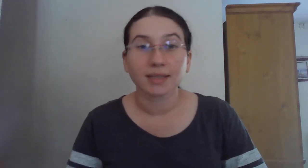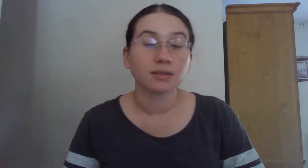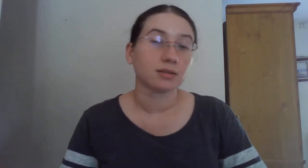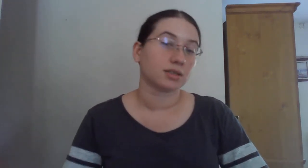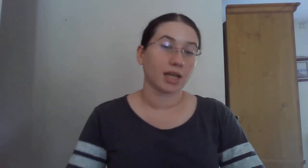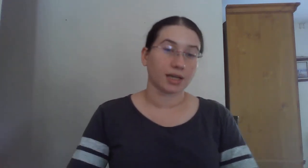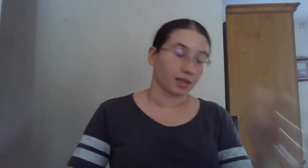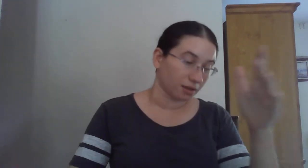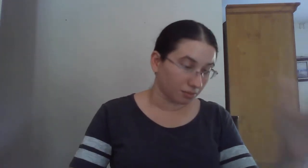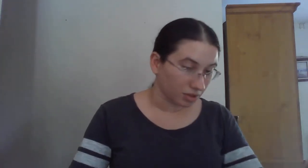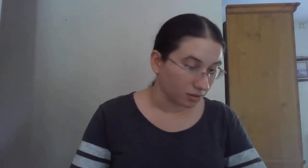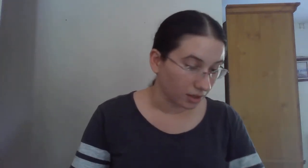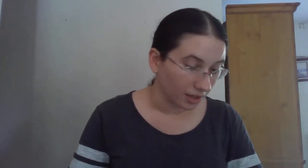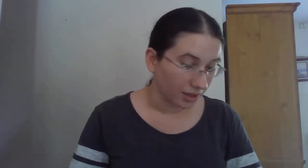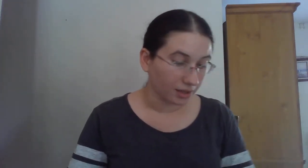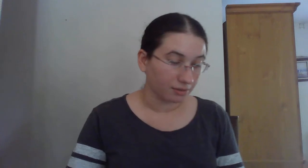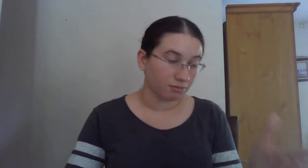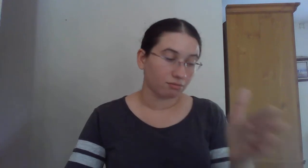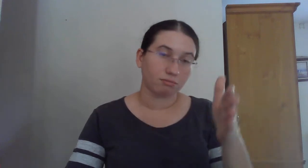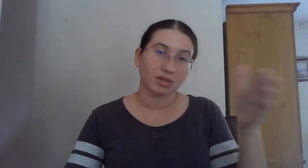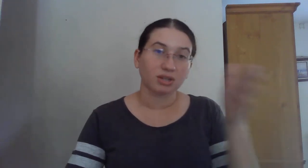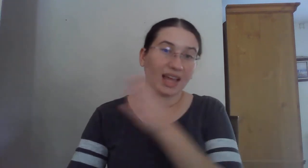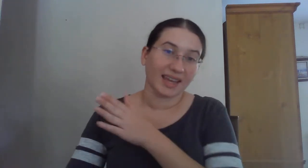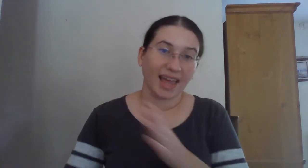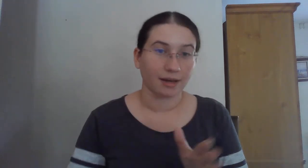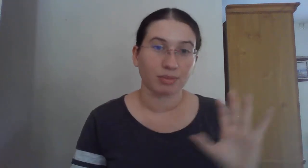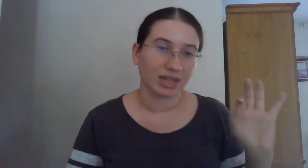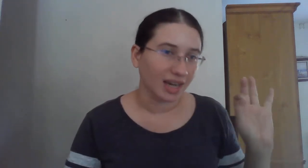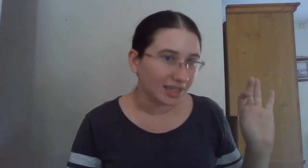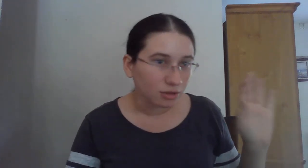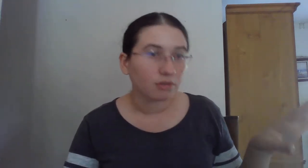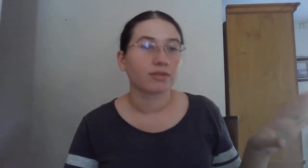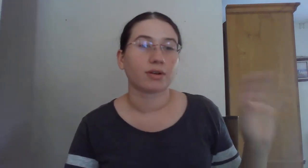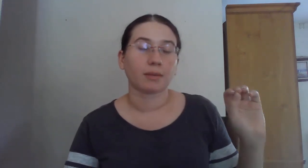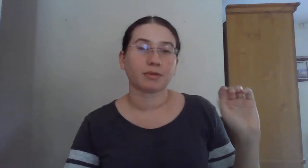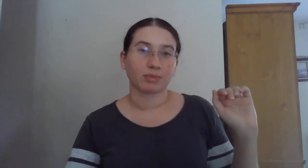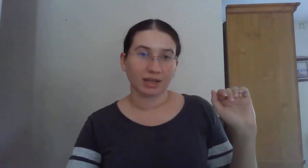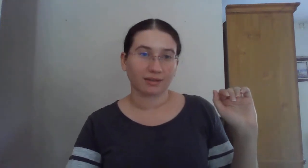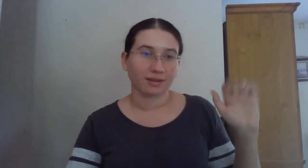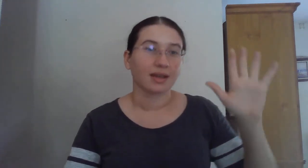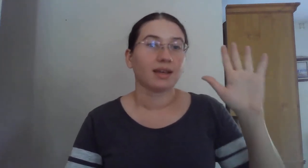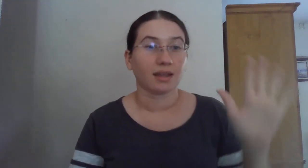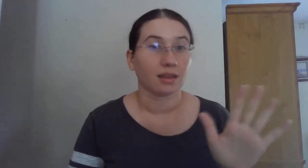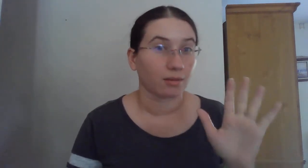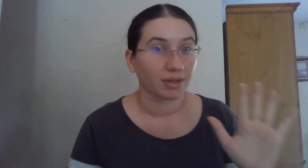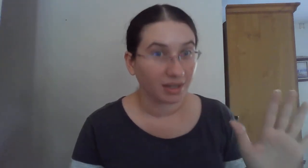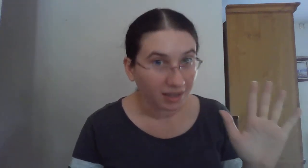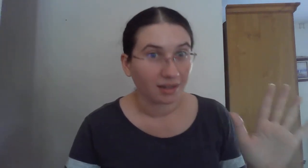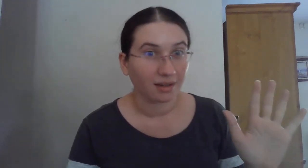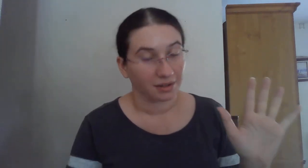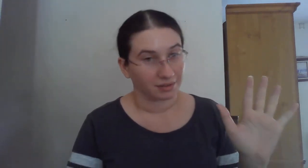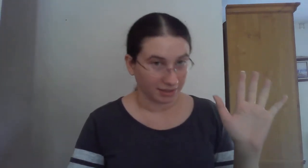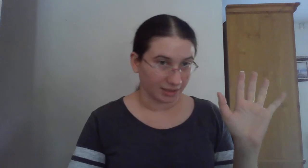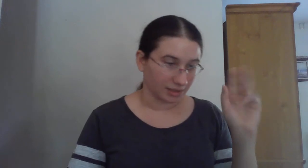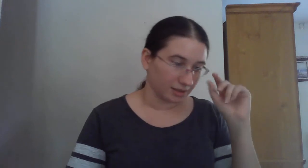end, said in the middle, and then middle and end, but it has so far not been placed in the beginning of the sentence.